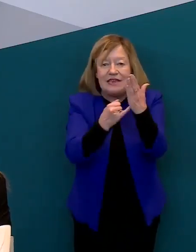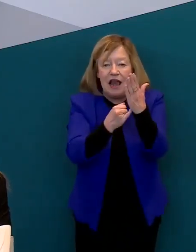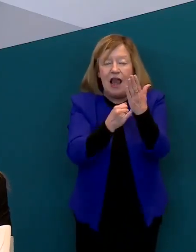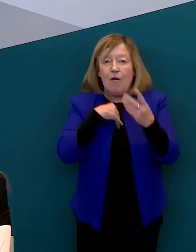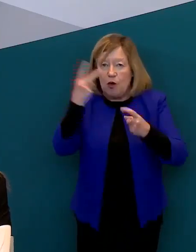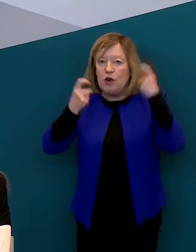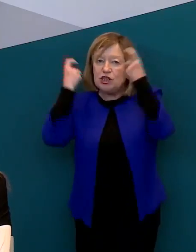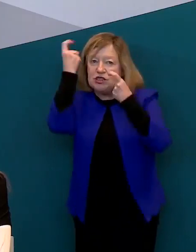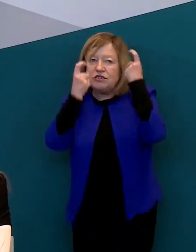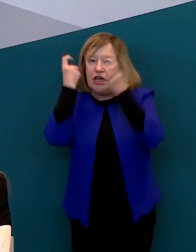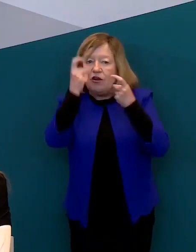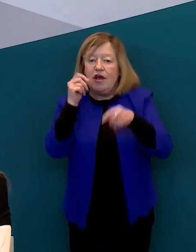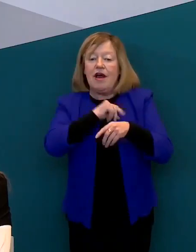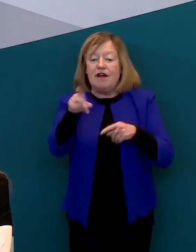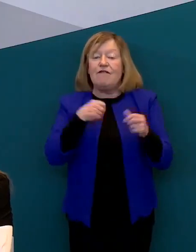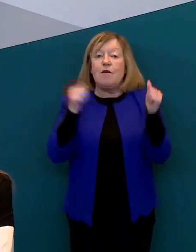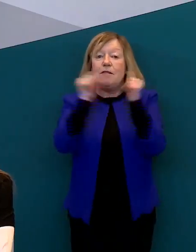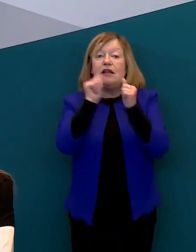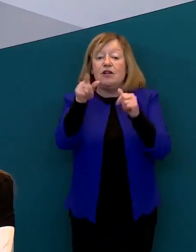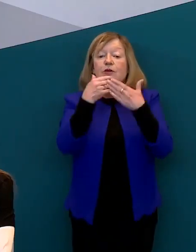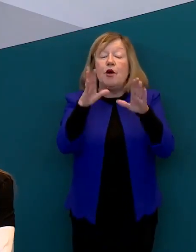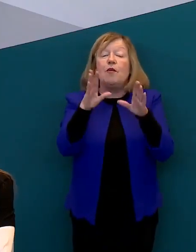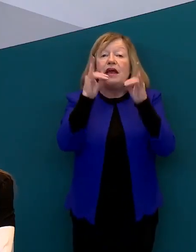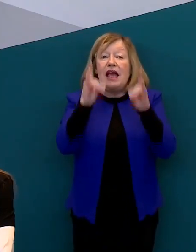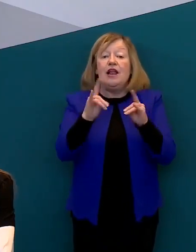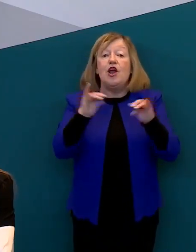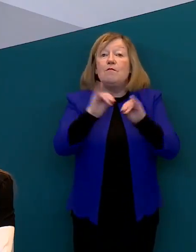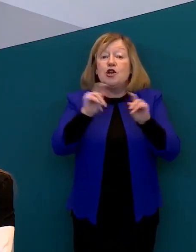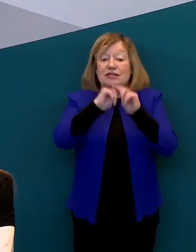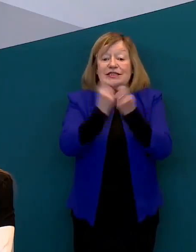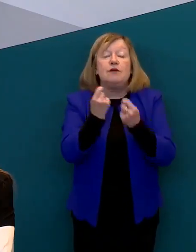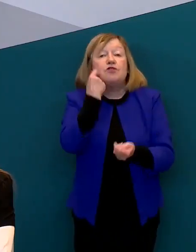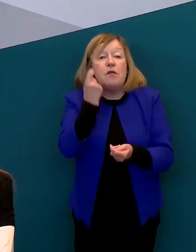be considering it as part of our meeting of the National Public Health Emergency Team tomorrow,